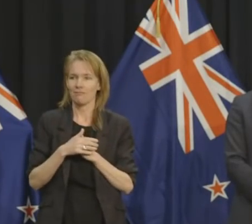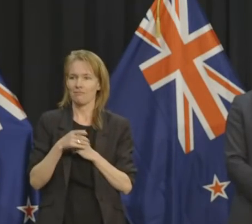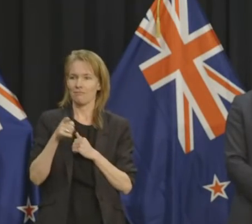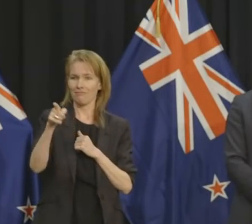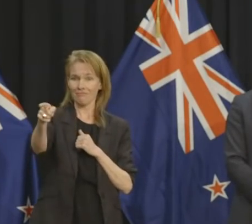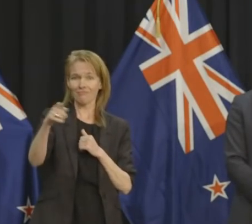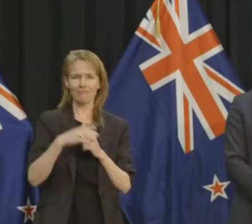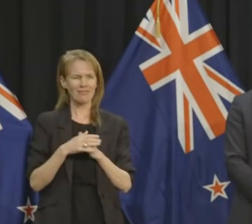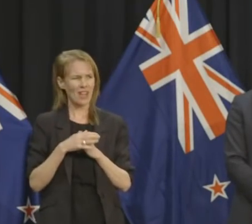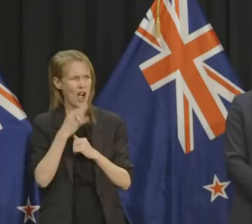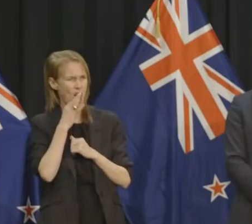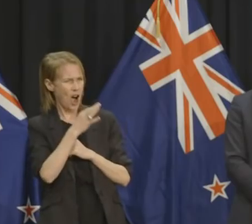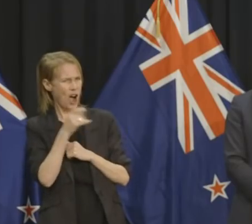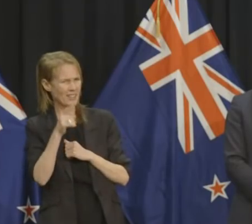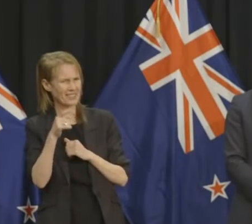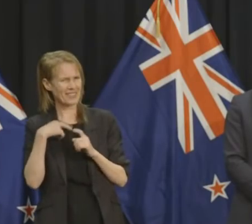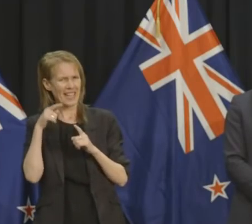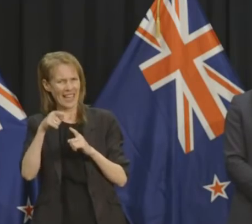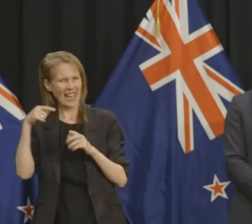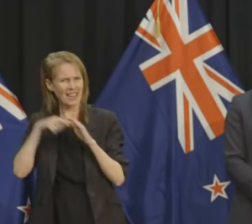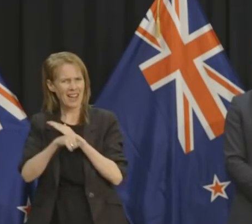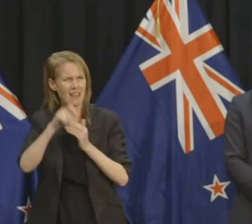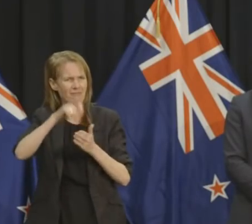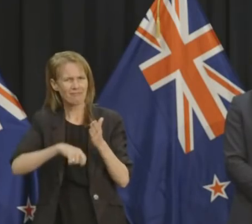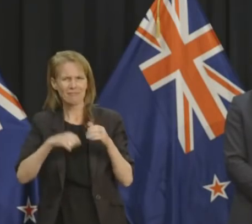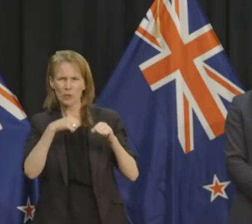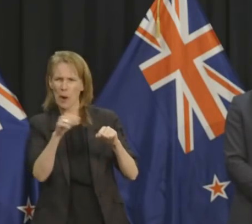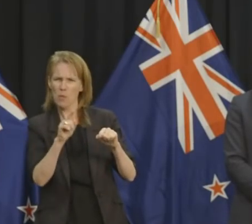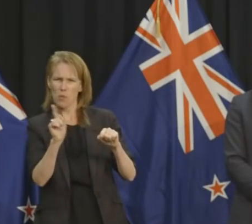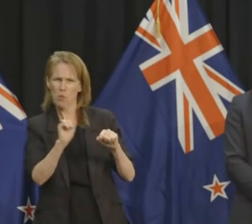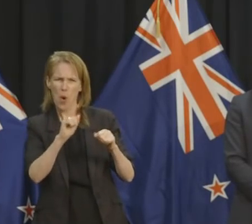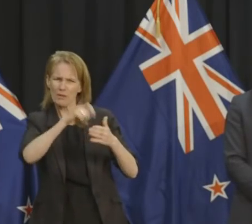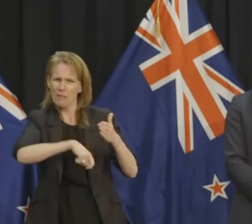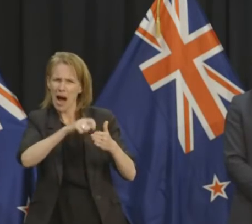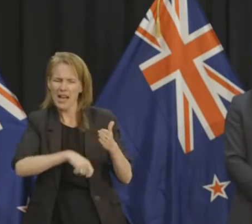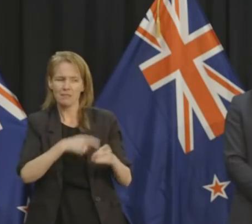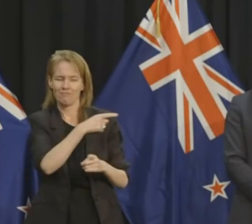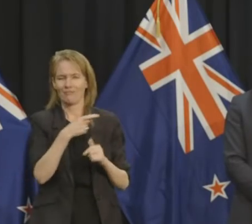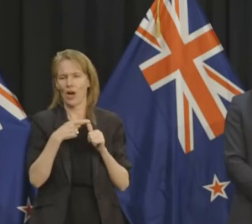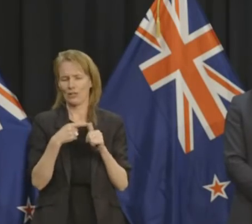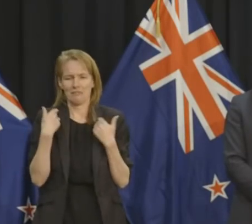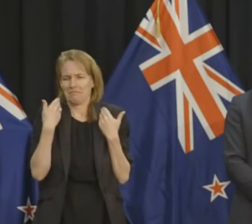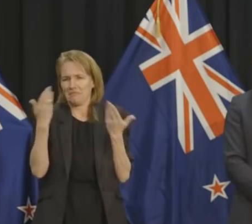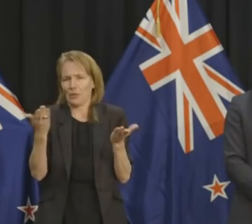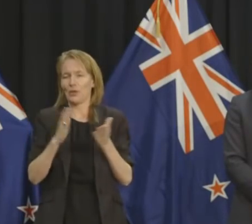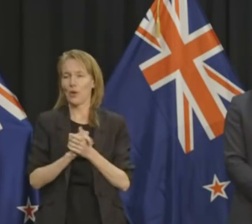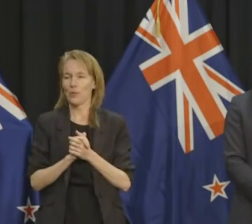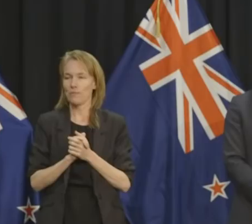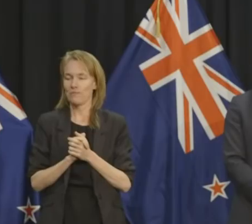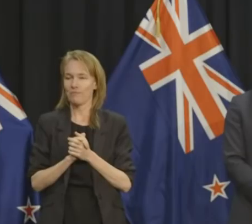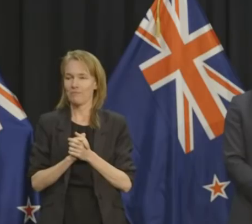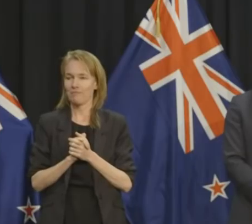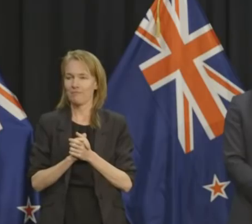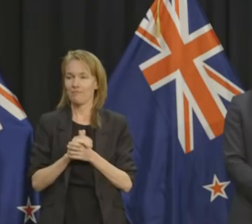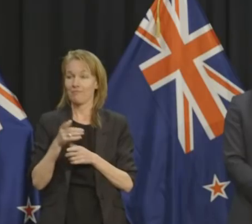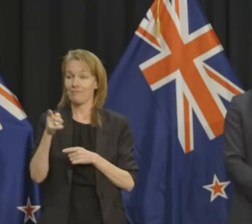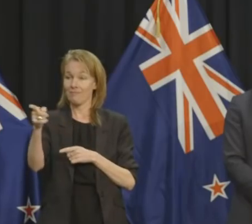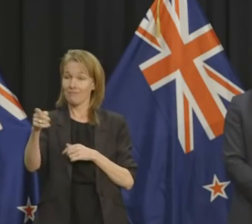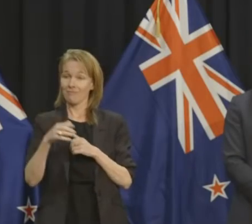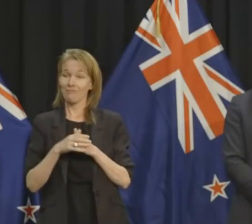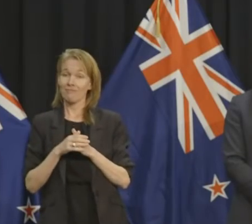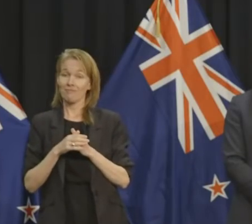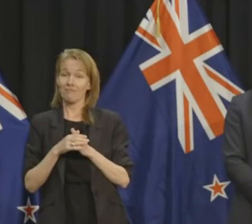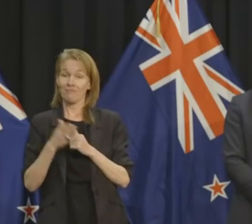from the supermarket? I don't have those details, I'm sorry. What can you say to assure the permanent residents of the Stanford Plaza that they're safe from catching